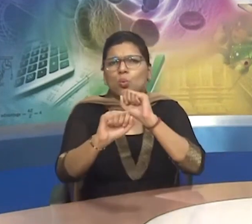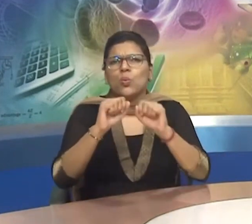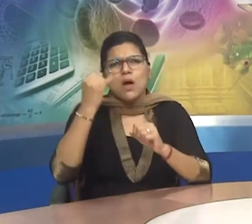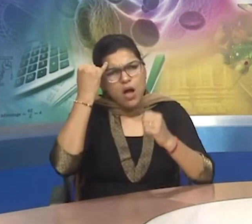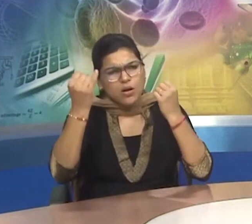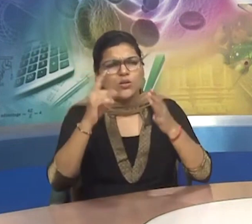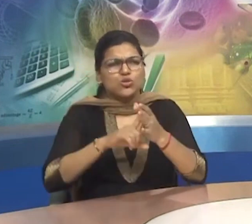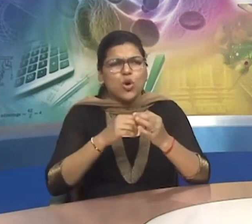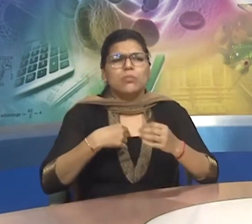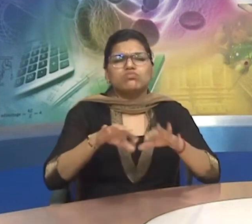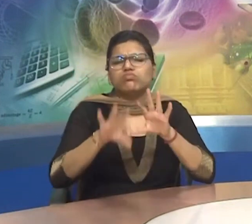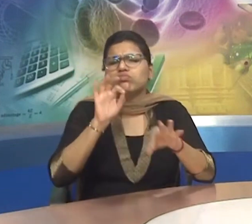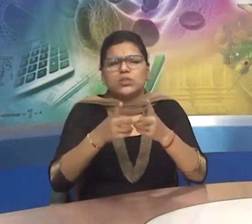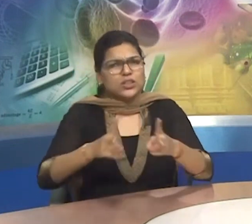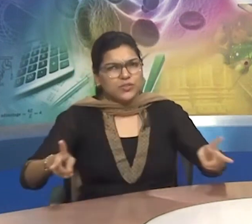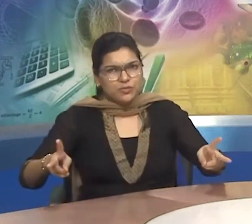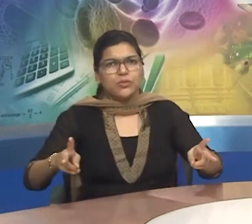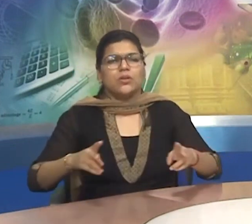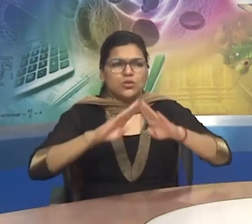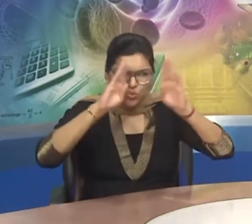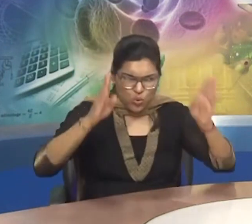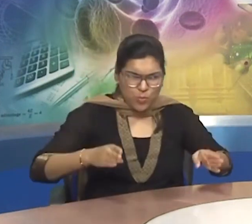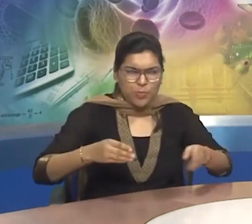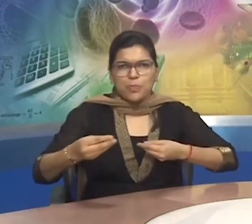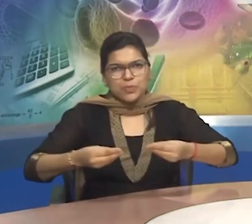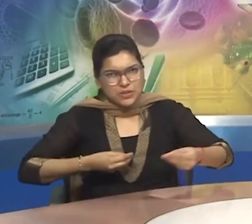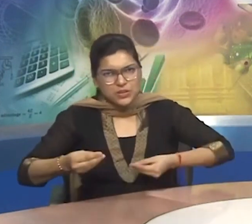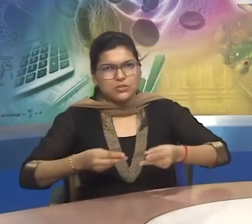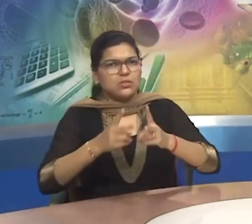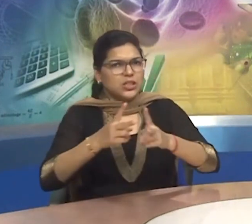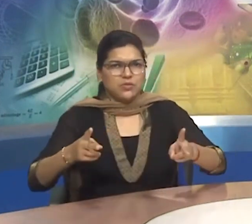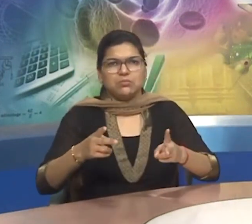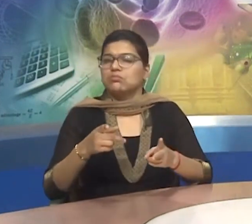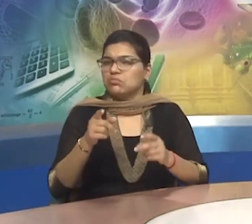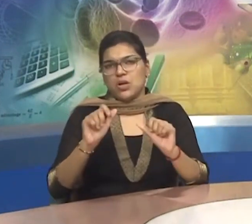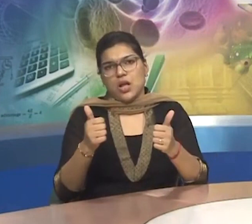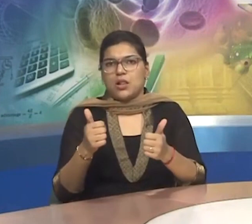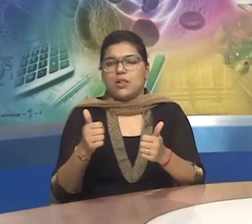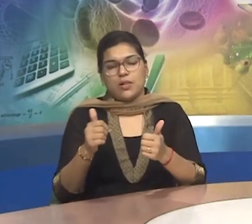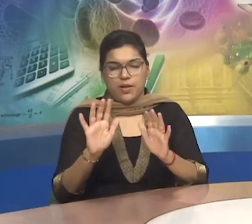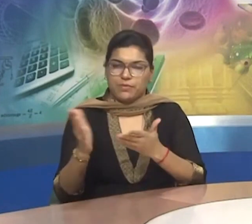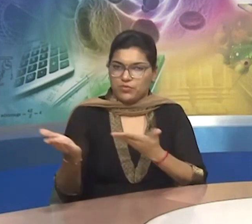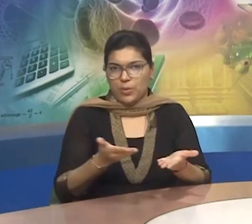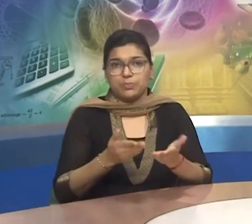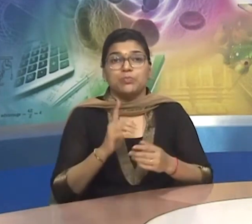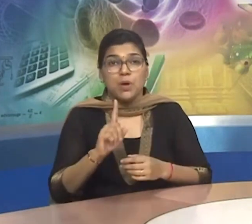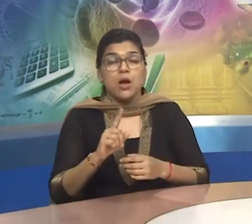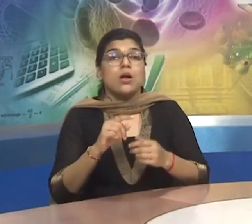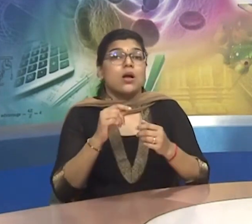freedom to practice any profession or to carry on any occupation, trade, or business